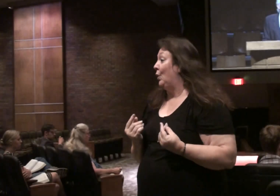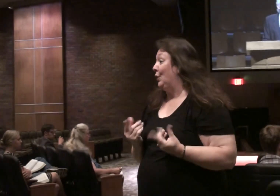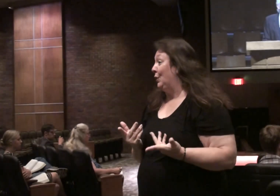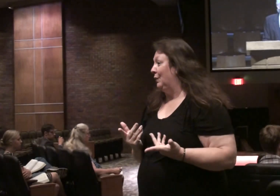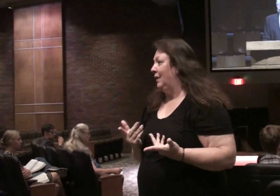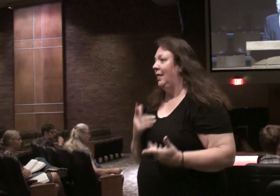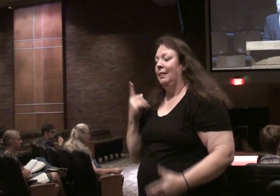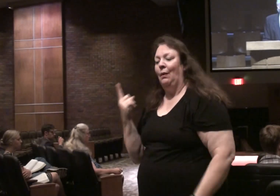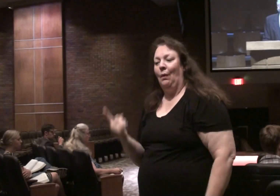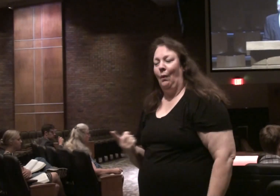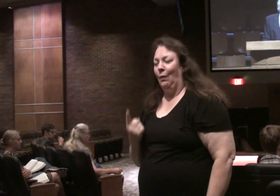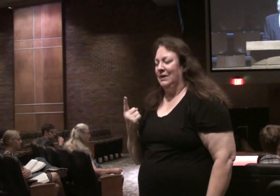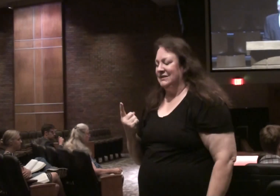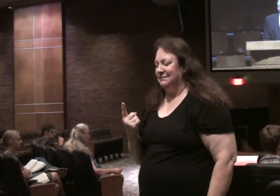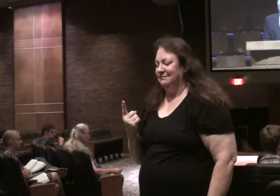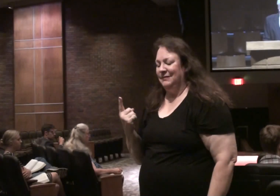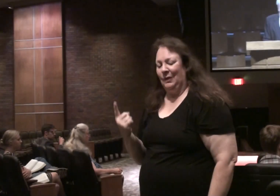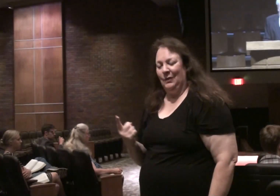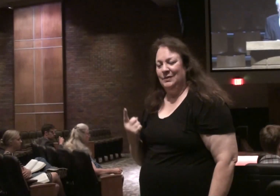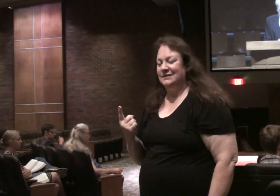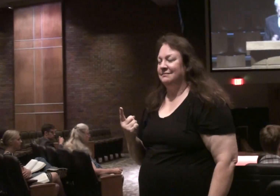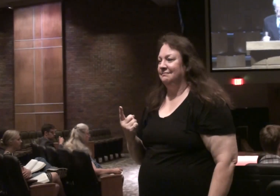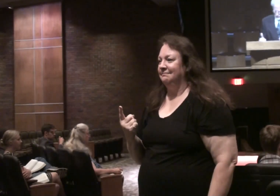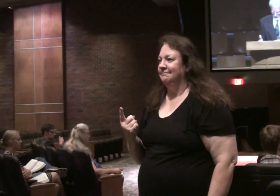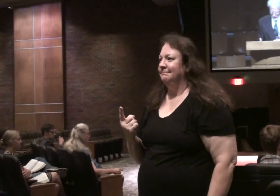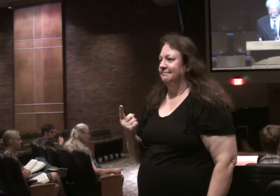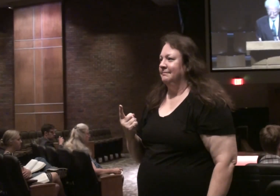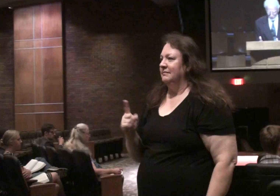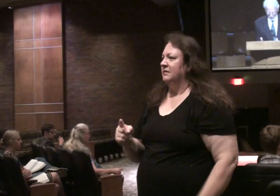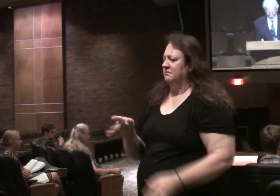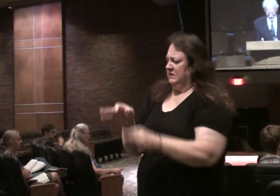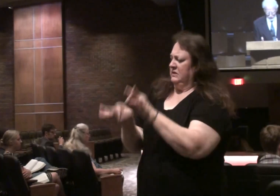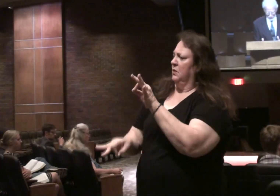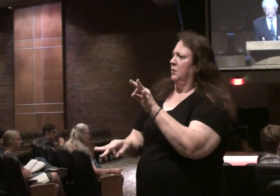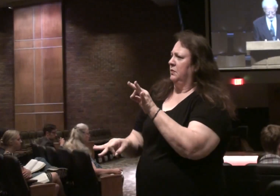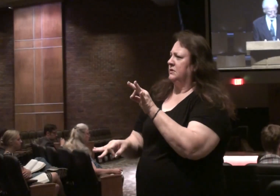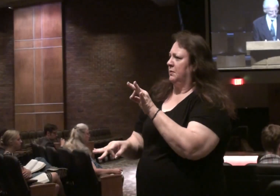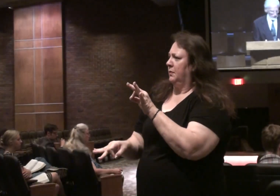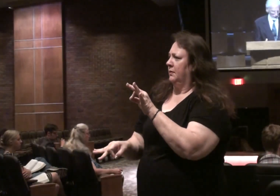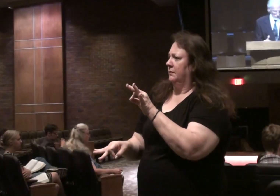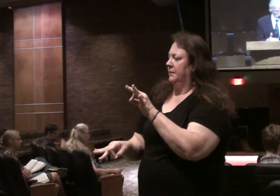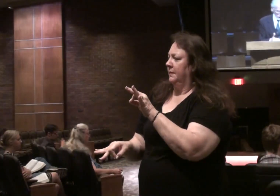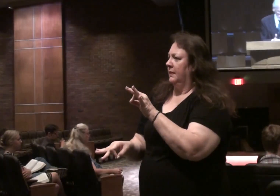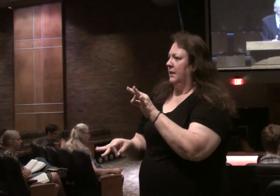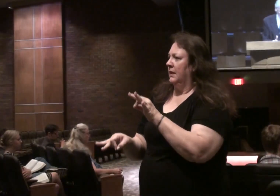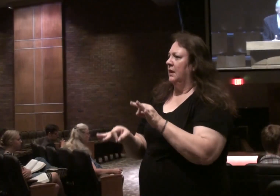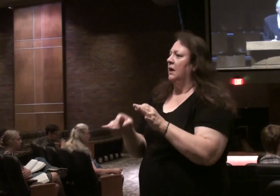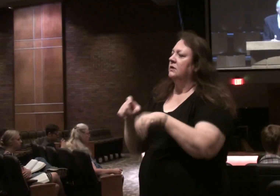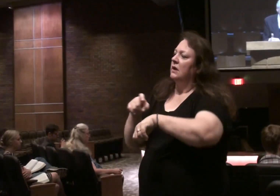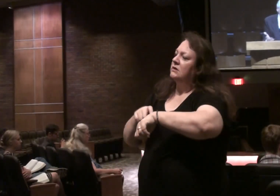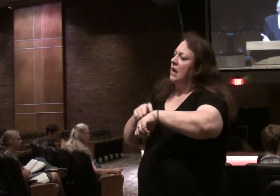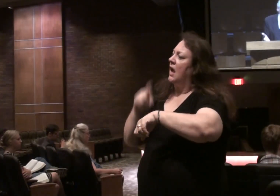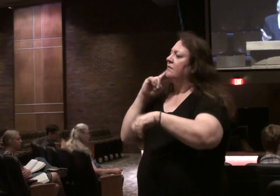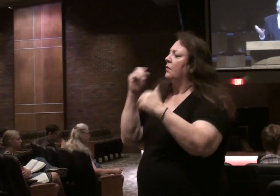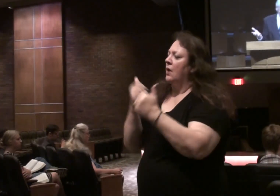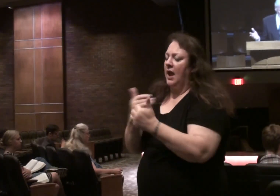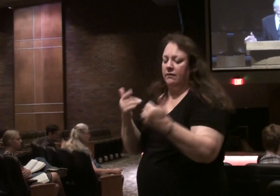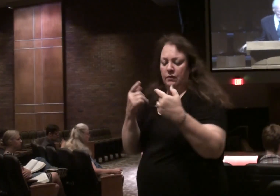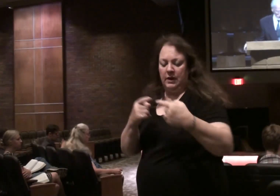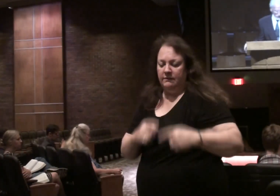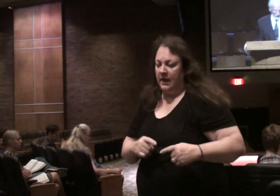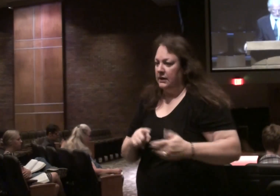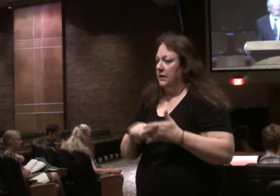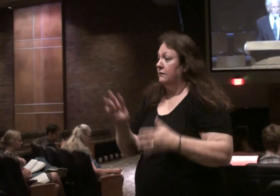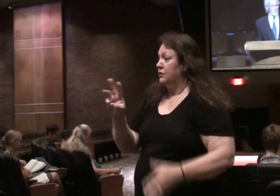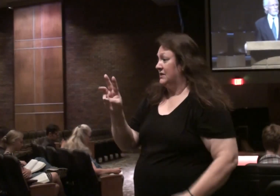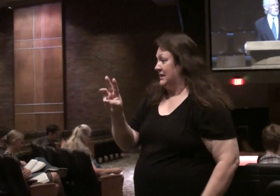That's always the case. Okay, so that's simple principles. And so there's a time for every event, verse